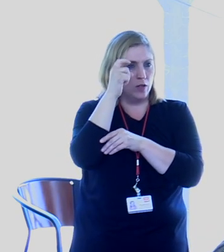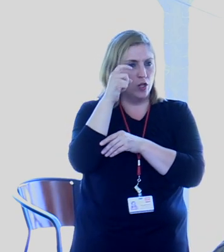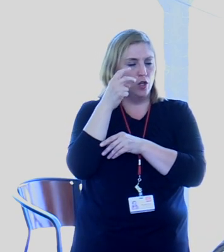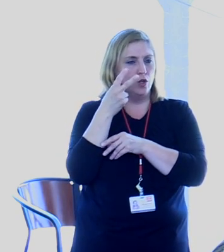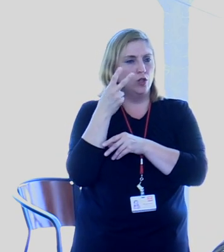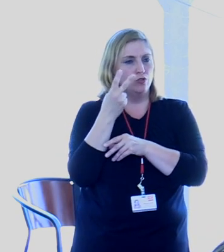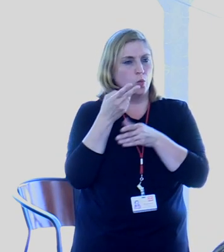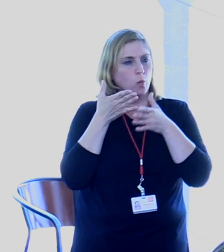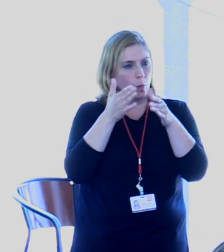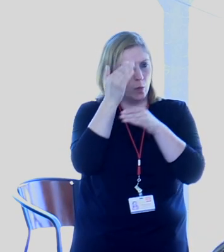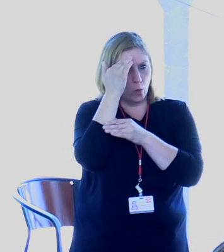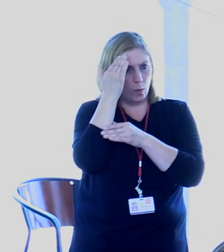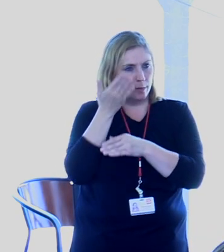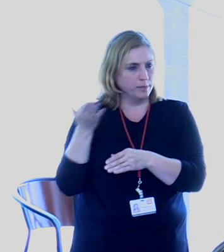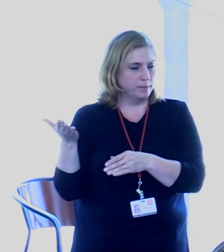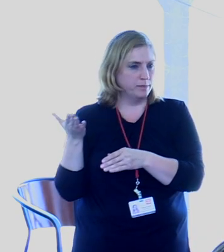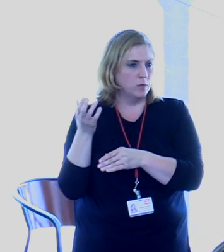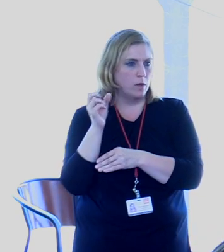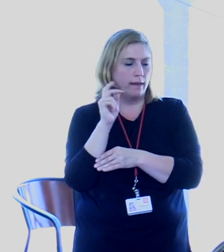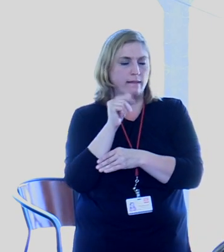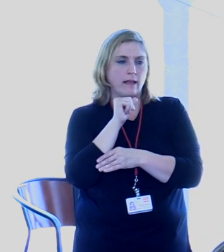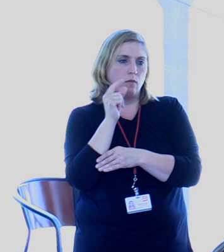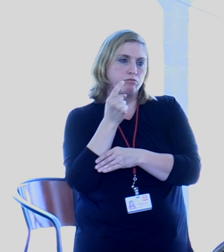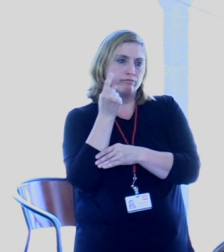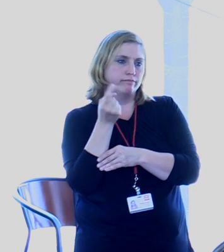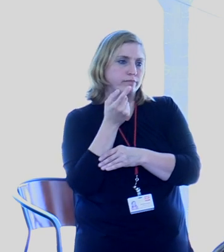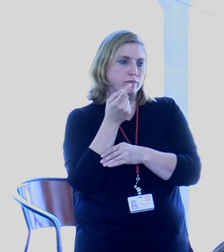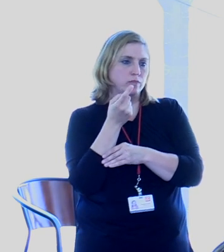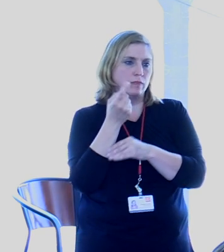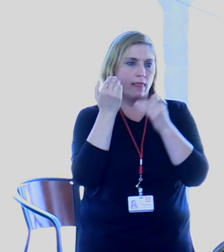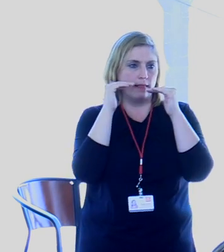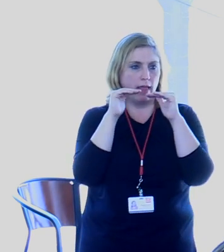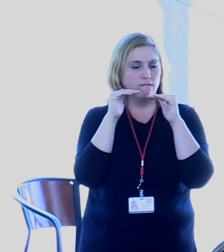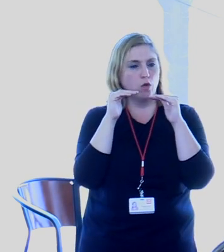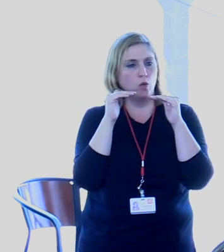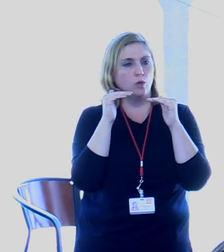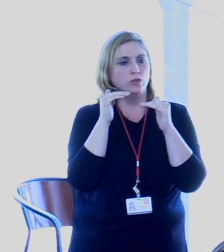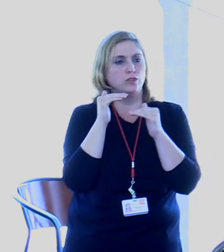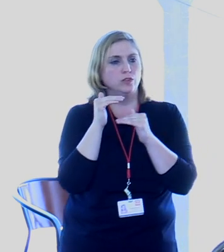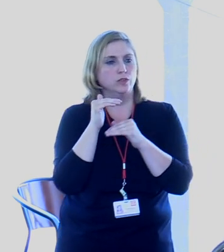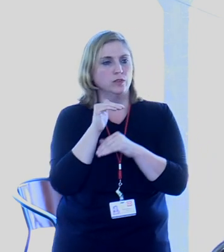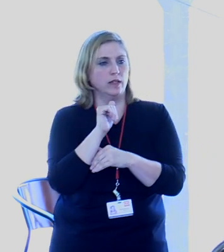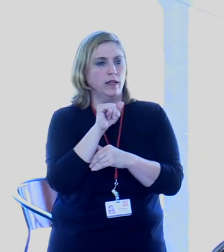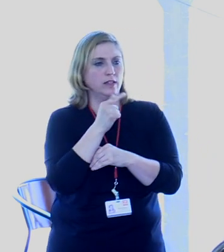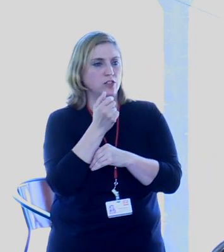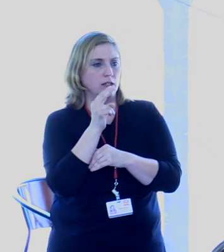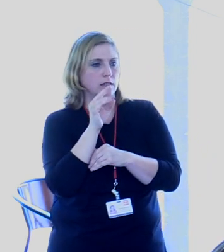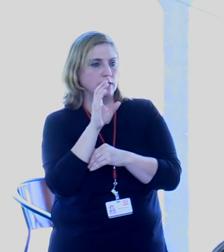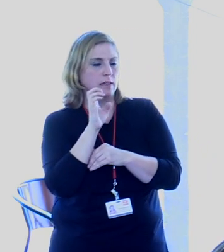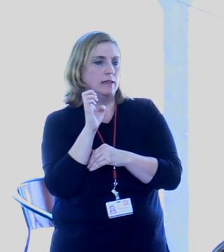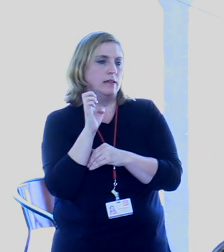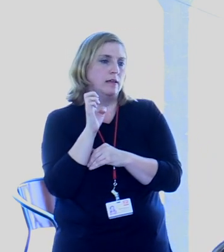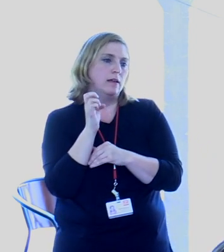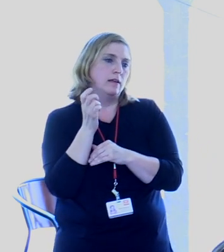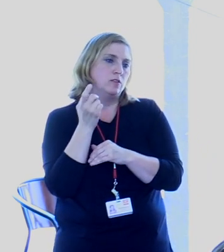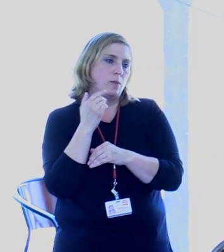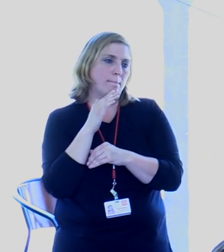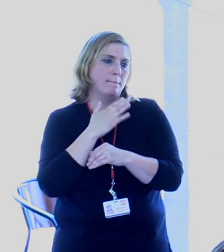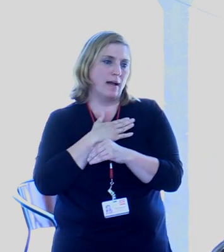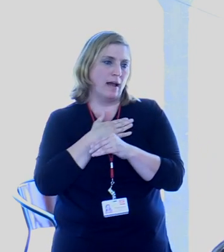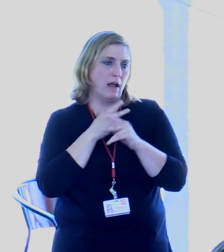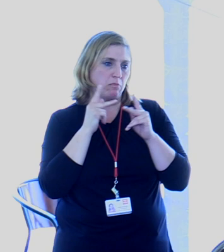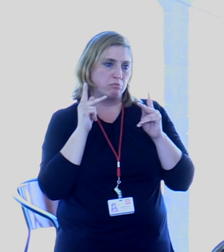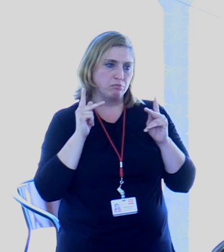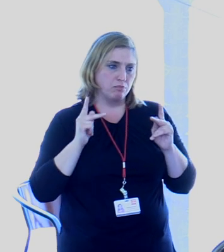ways of knowing things, okay? Not just these levels, okay? The agency is proportionate to my own human